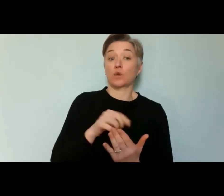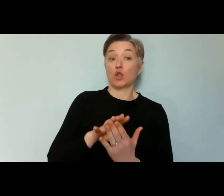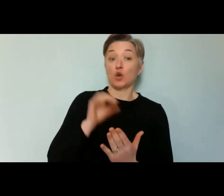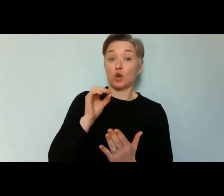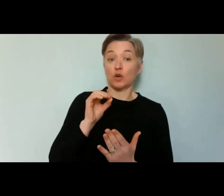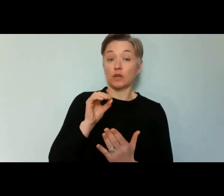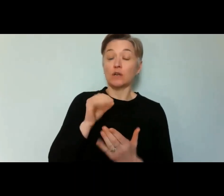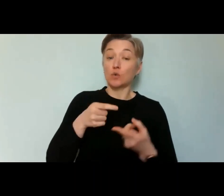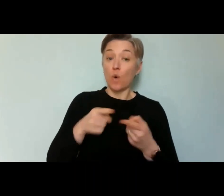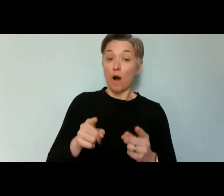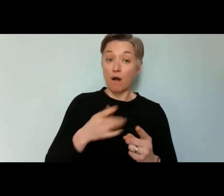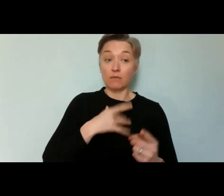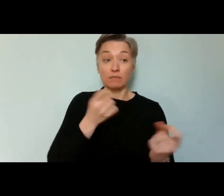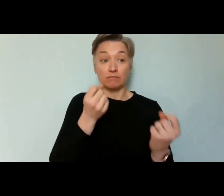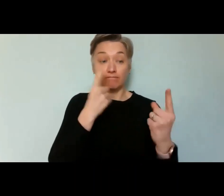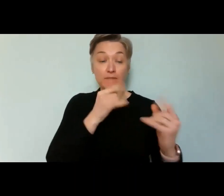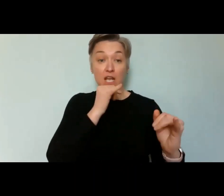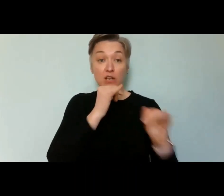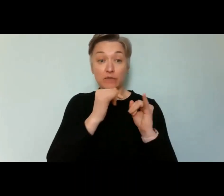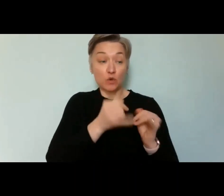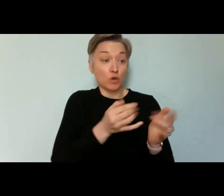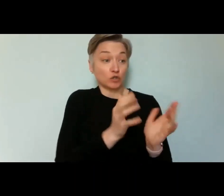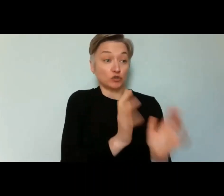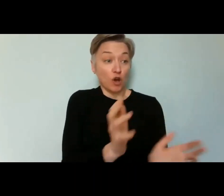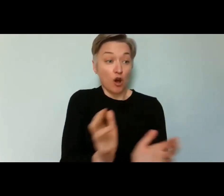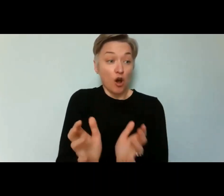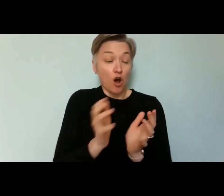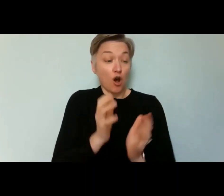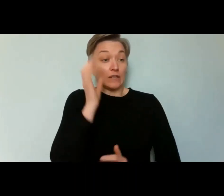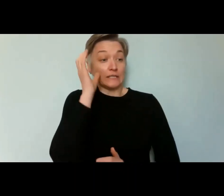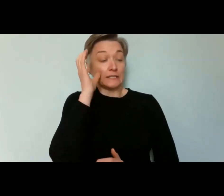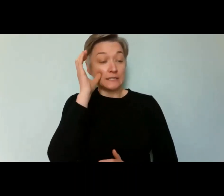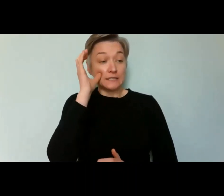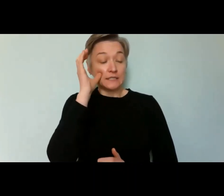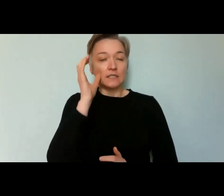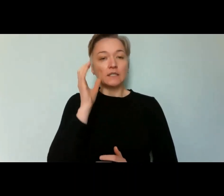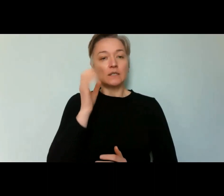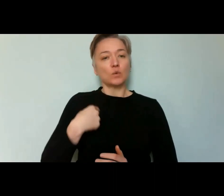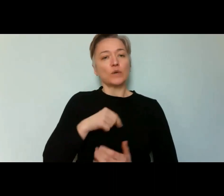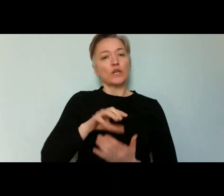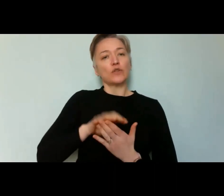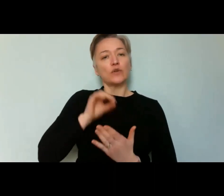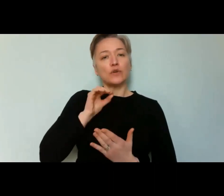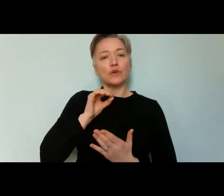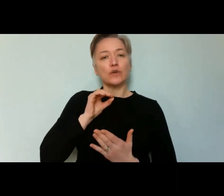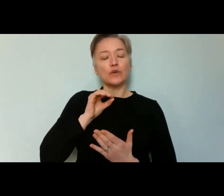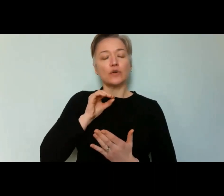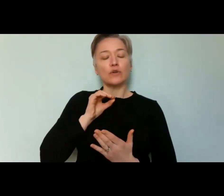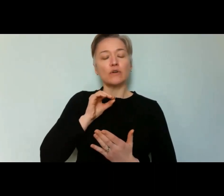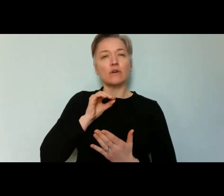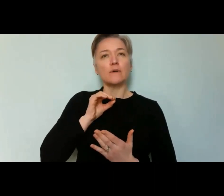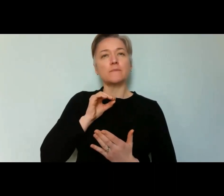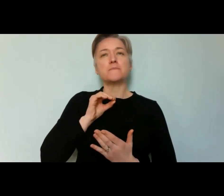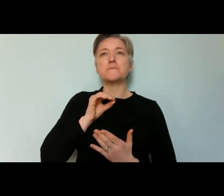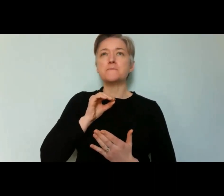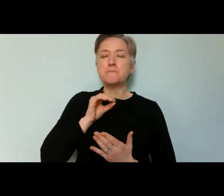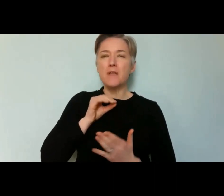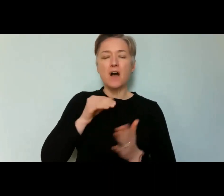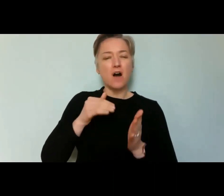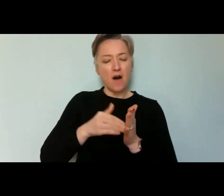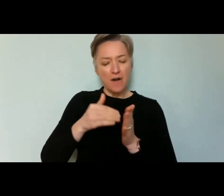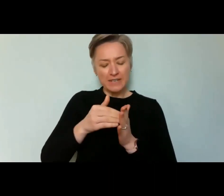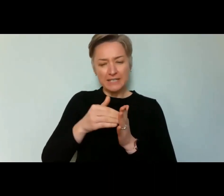empathy interviews and talk to people and listen is that most of the time, the